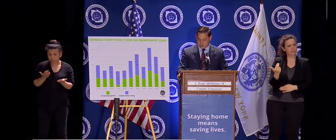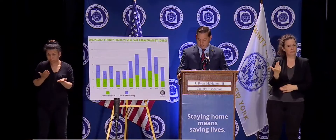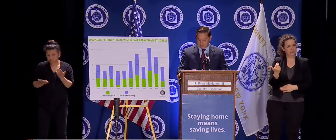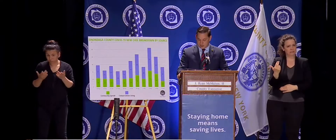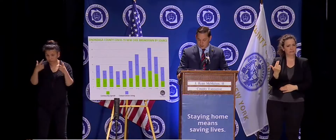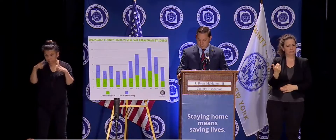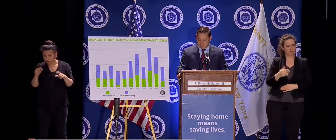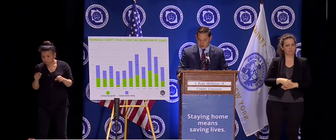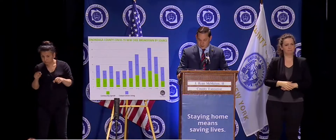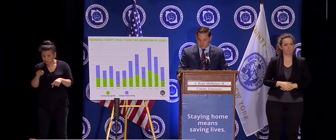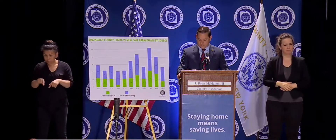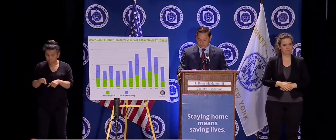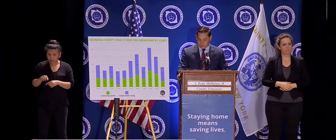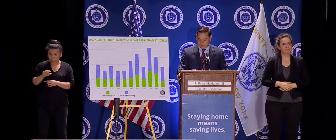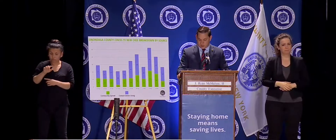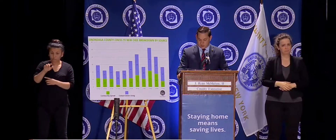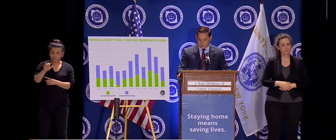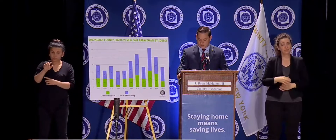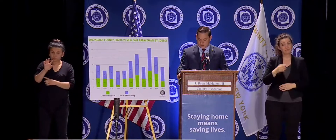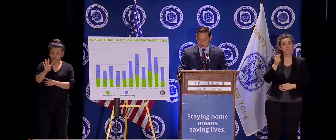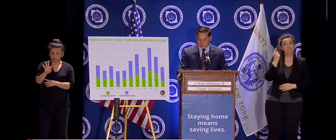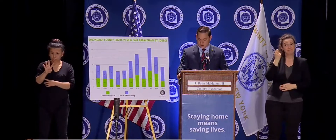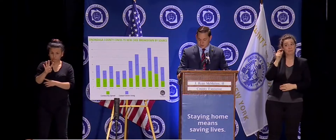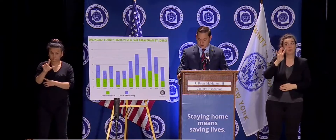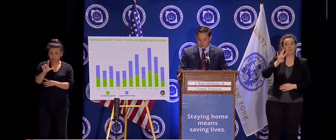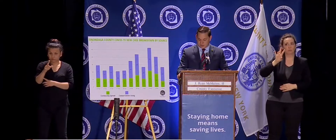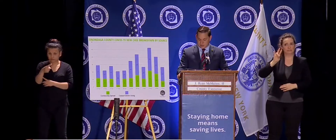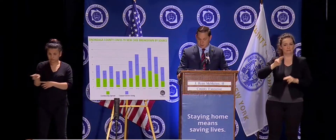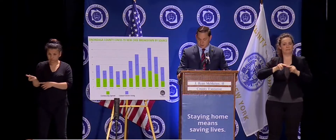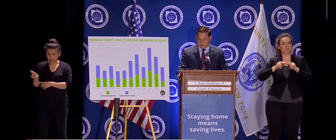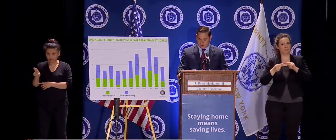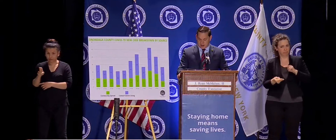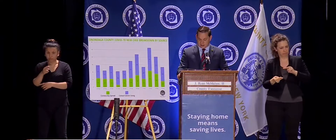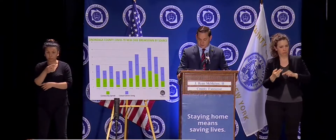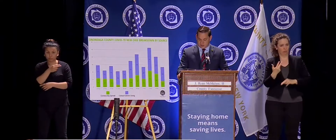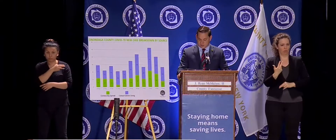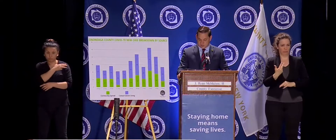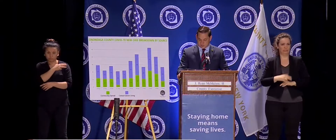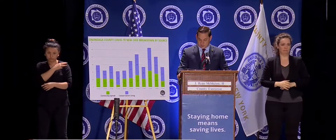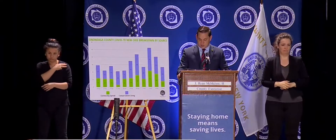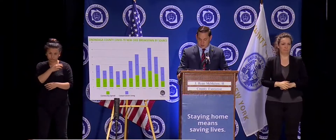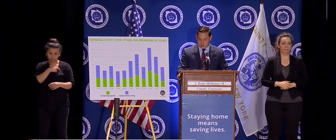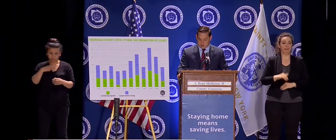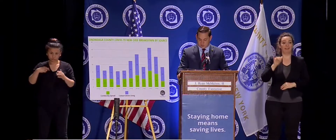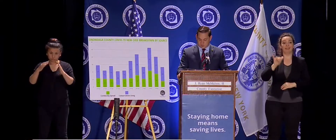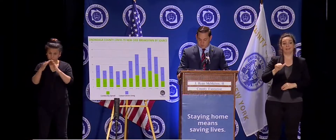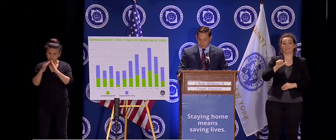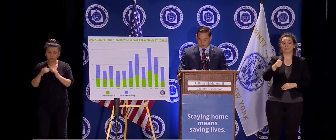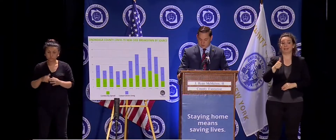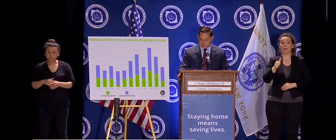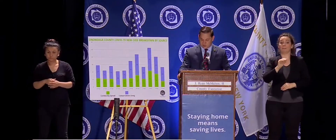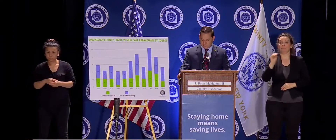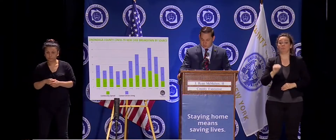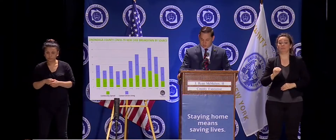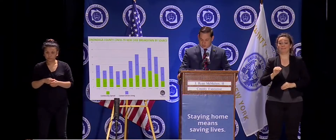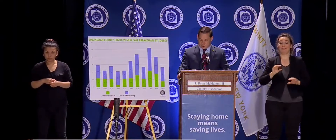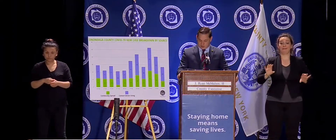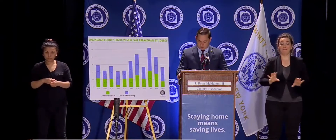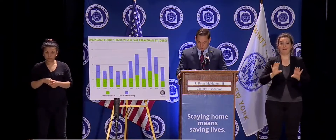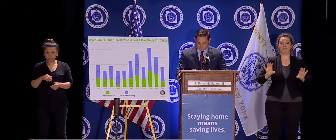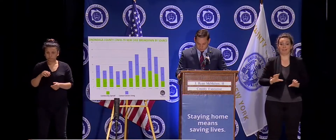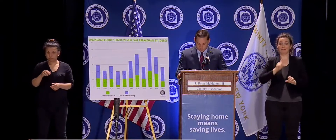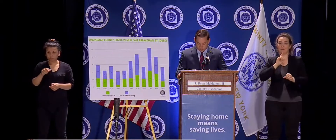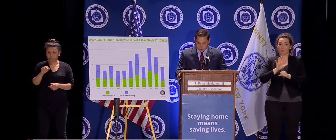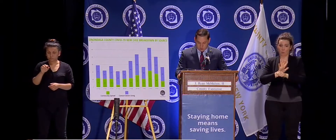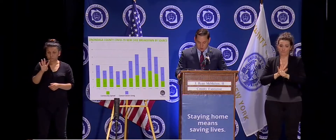47 today. And this is essentially about 10% of our active cases. So we have 47 individuals in the